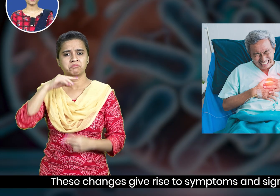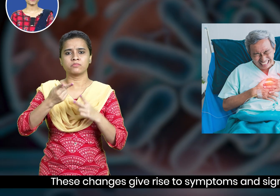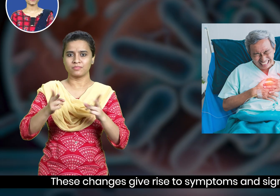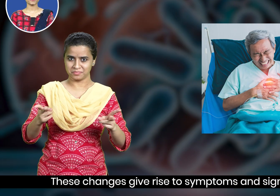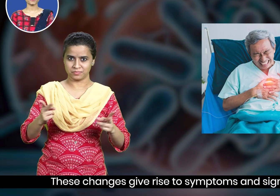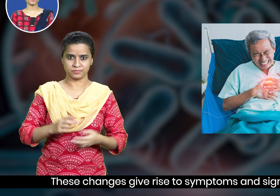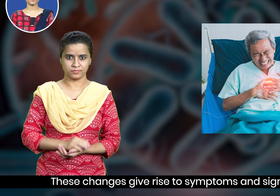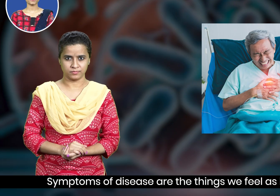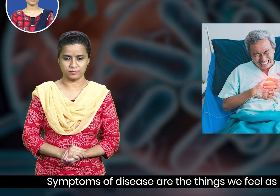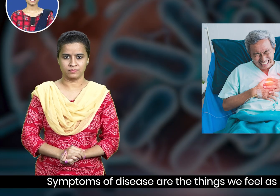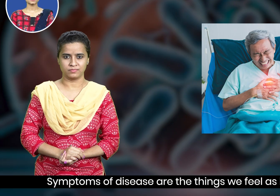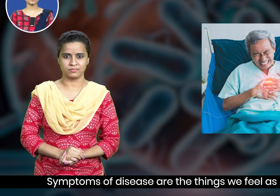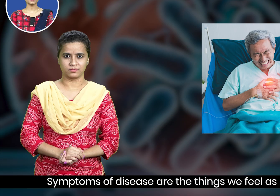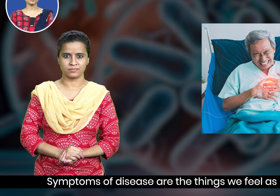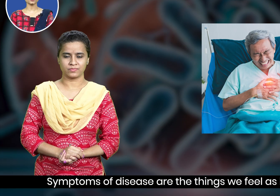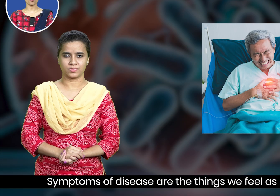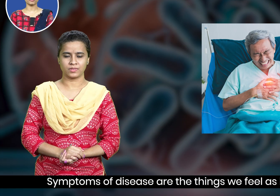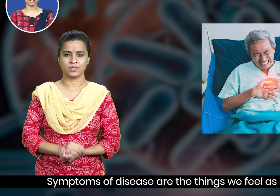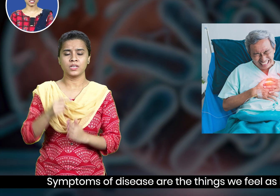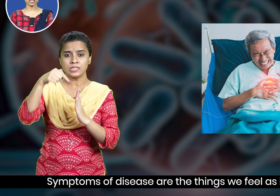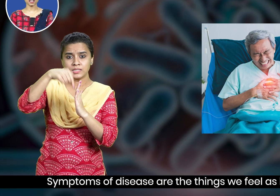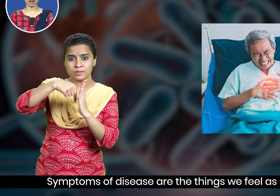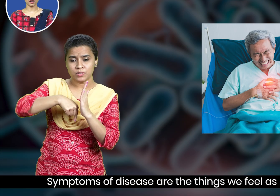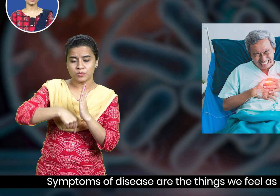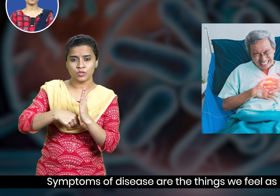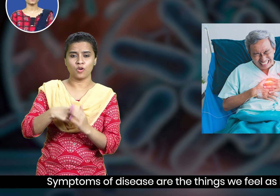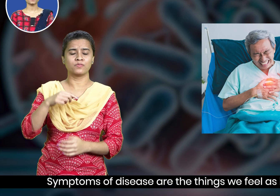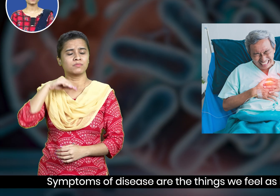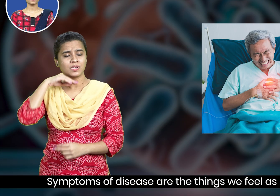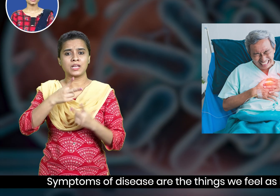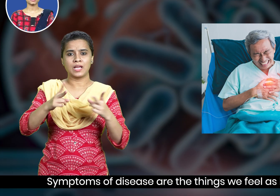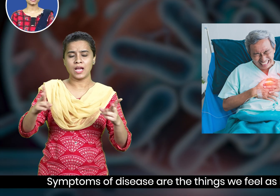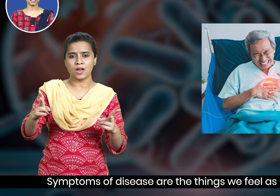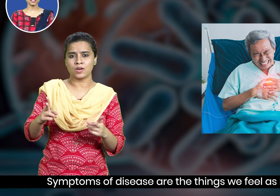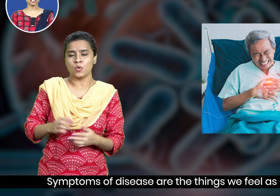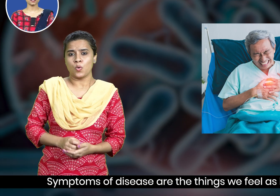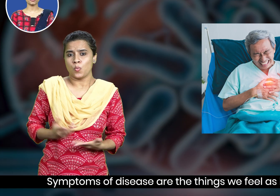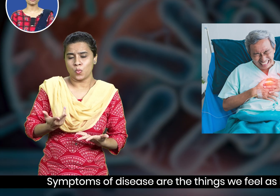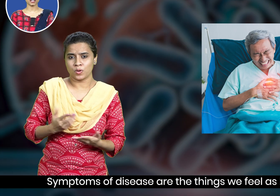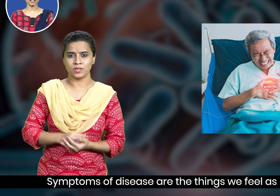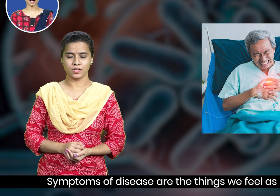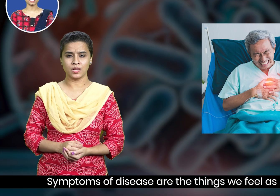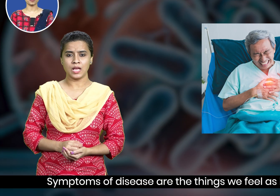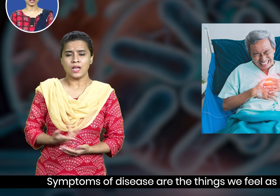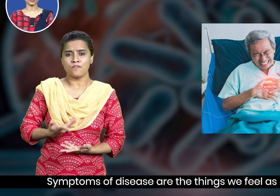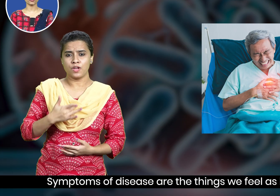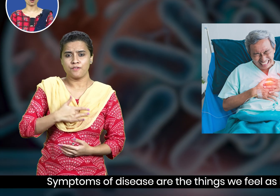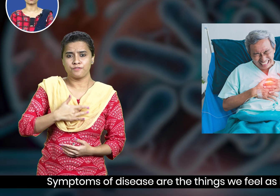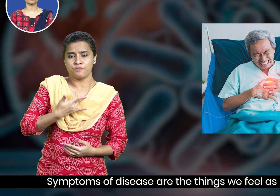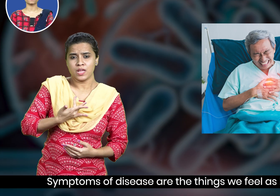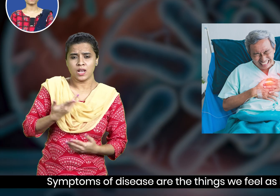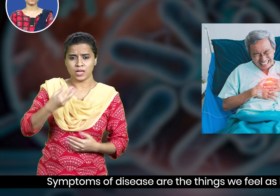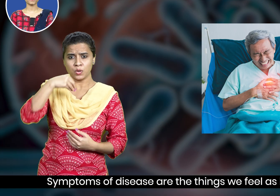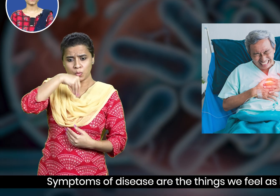Symptoms of disease are: the things we feel as being